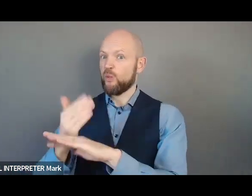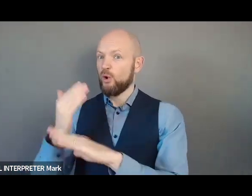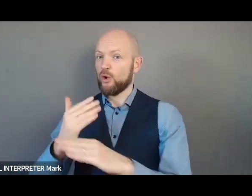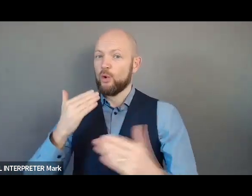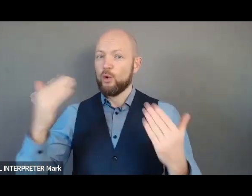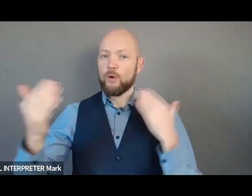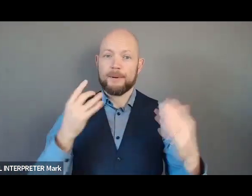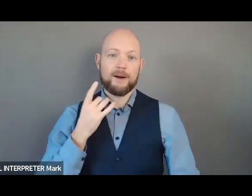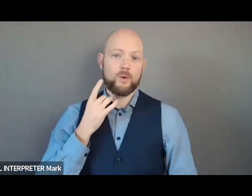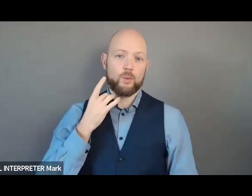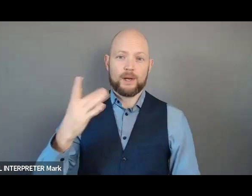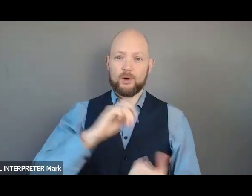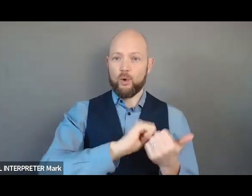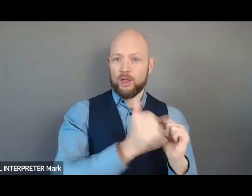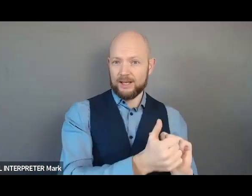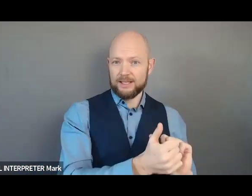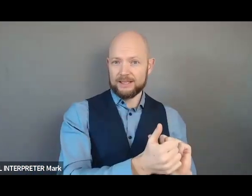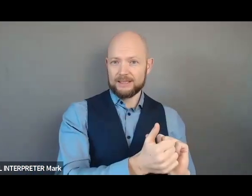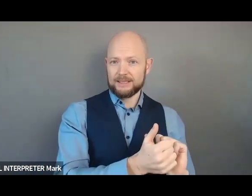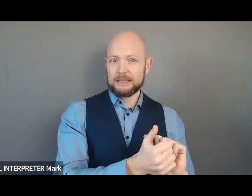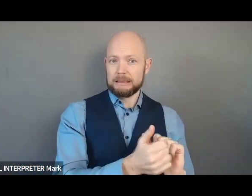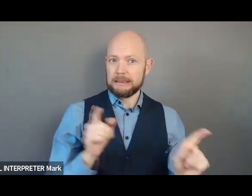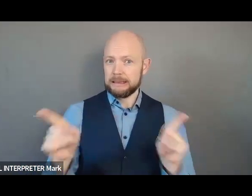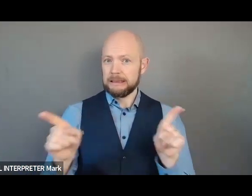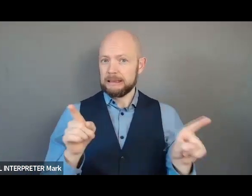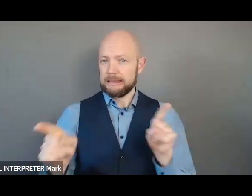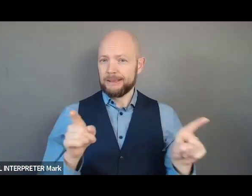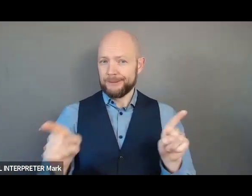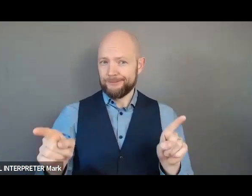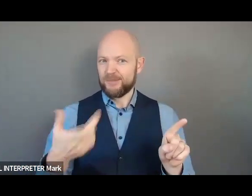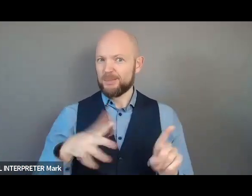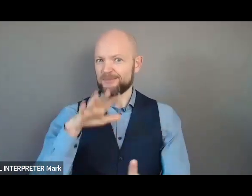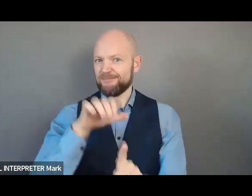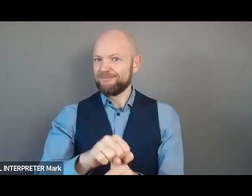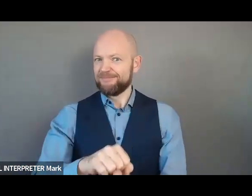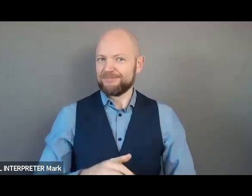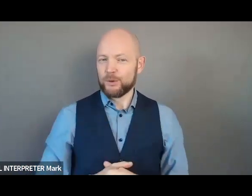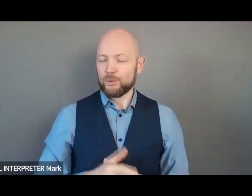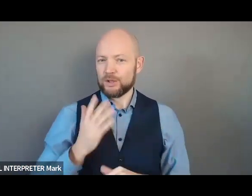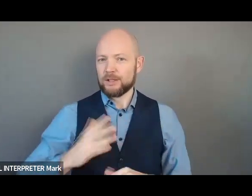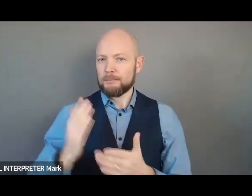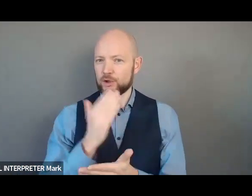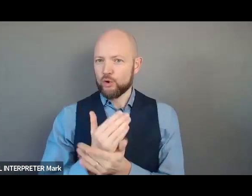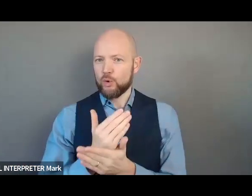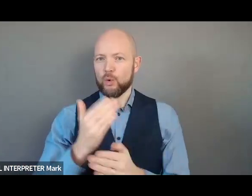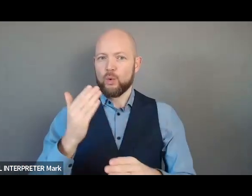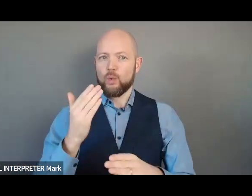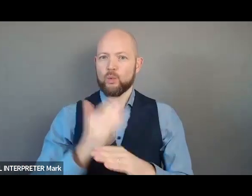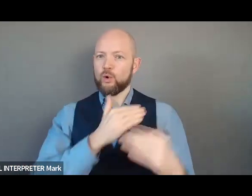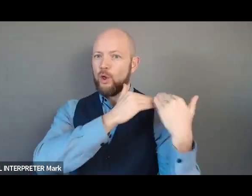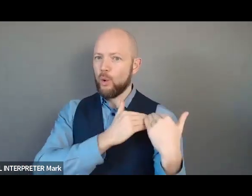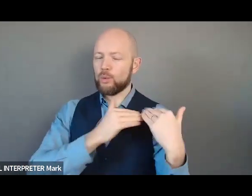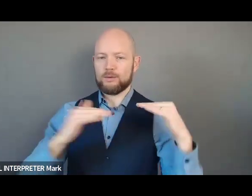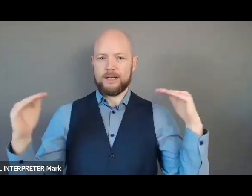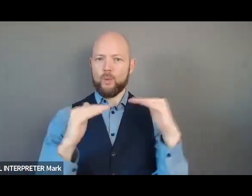that consensus around doing some audits around what the workload looks like for them and making sure that they are not working more than their other colleagues, and